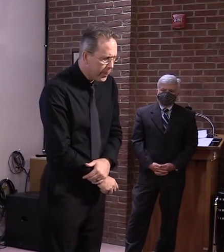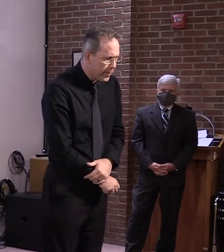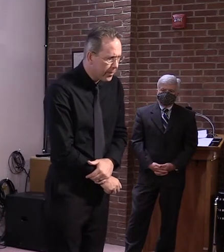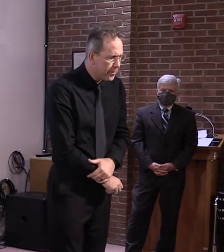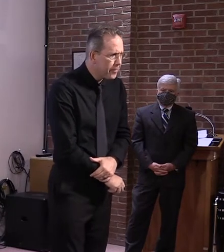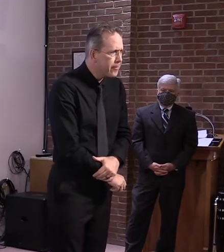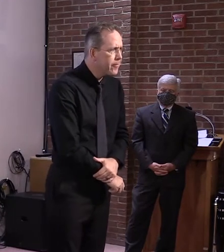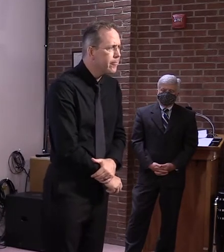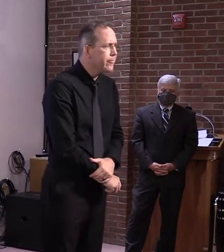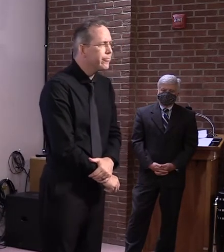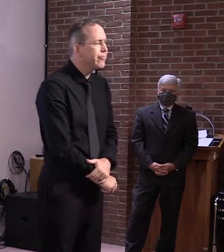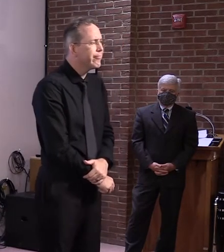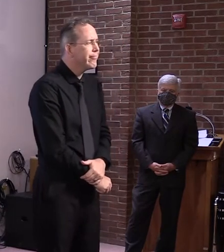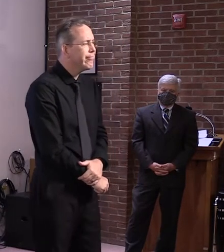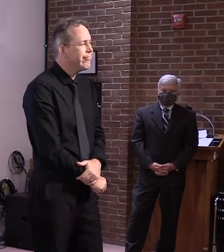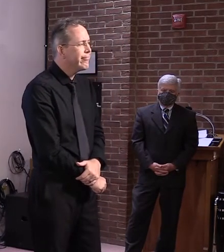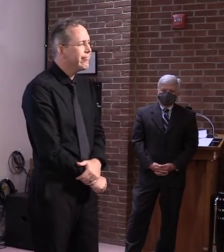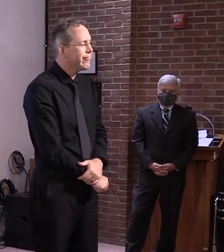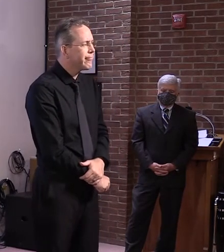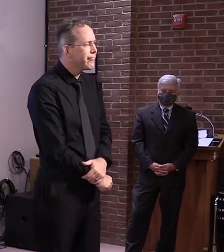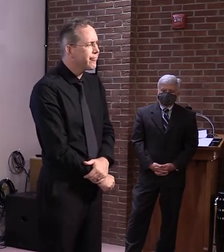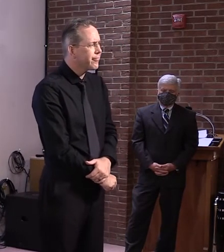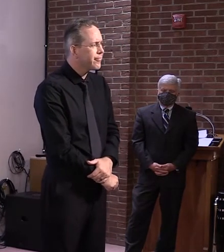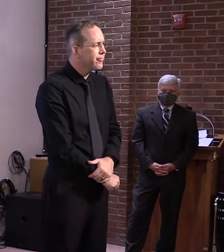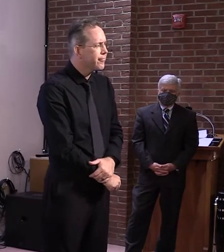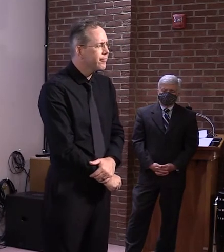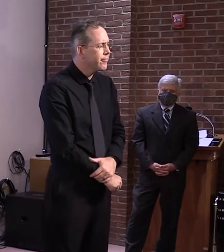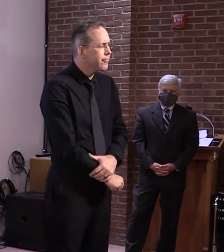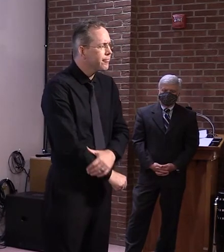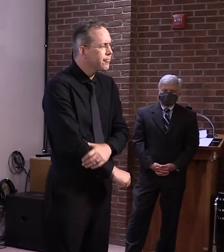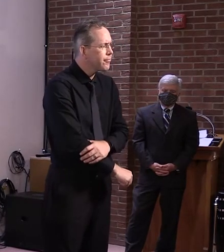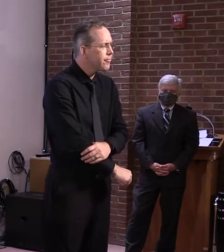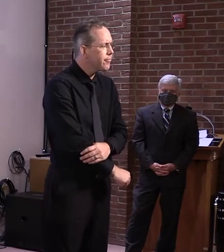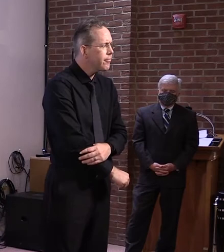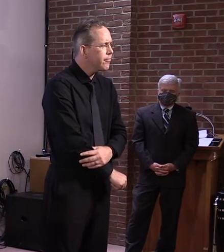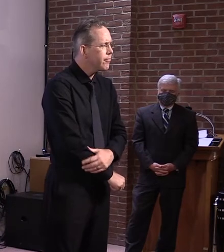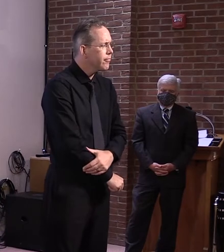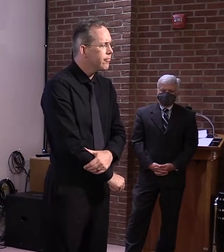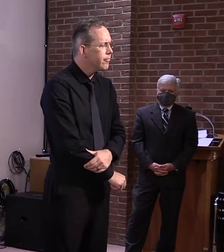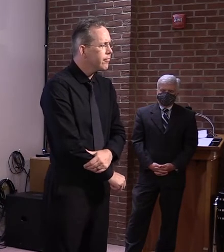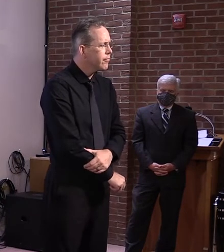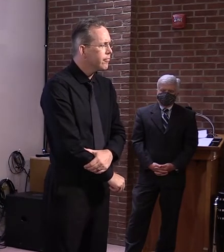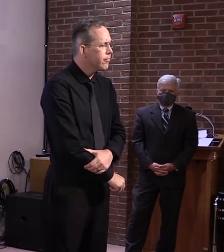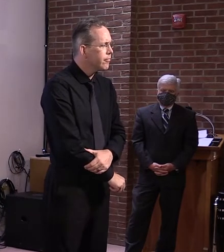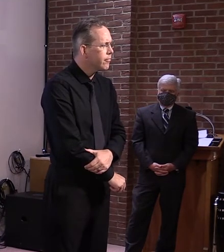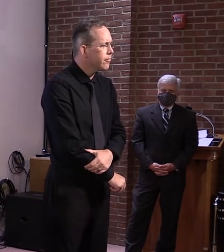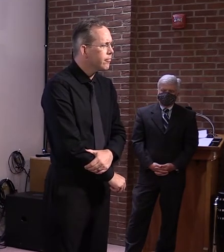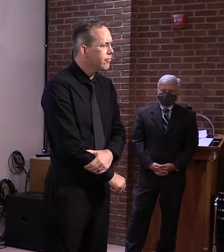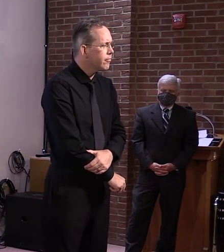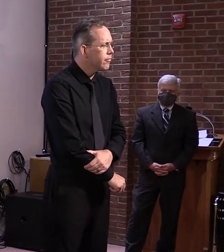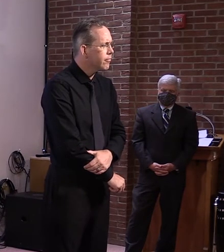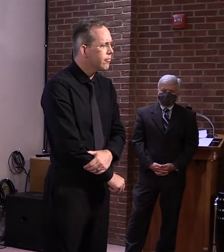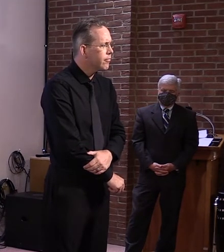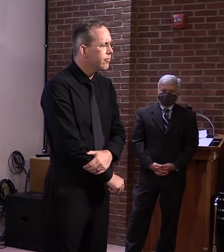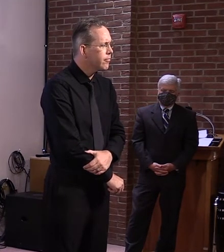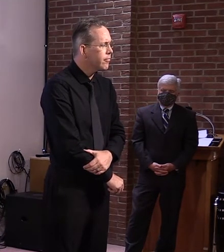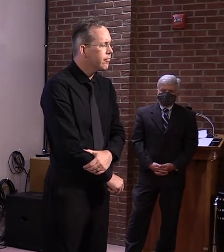Hi, thanks. I'm wondering if you could tell us anything. You said we had 10 cases this weekend. We've had a couple